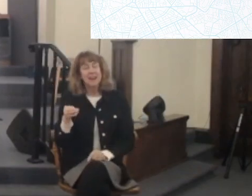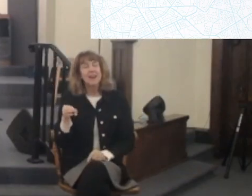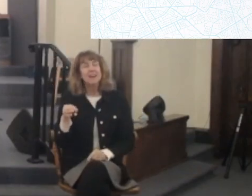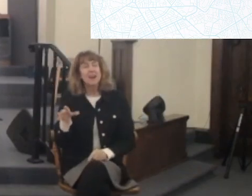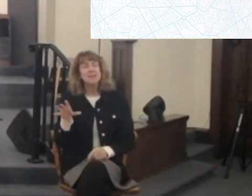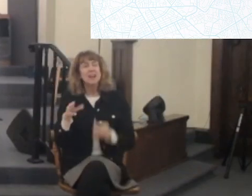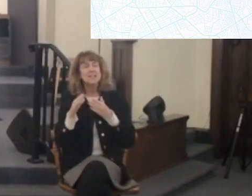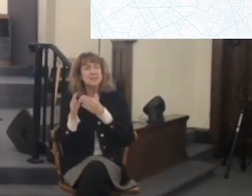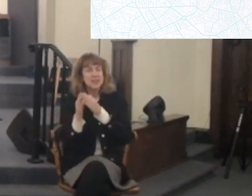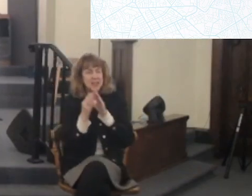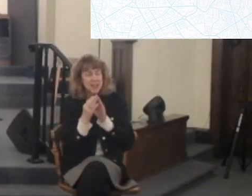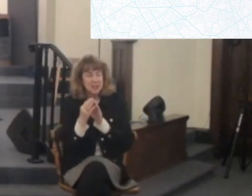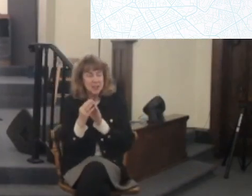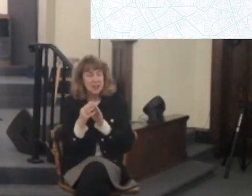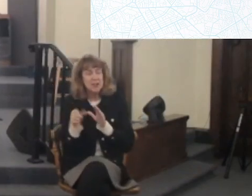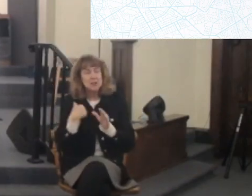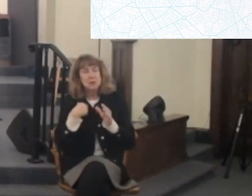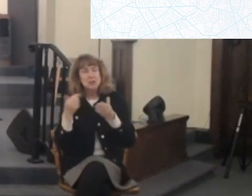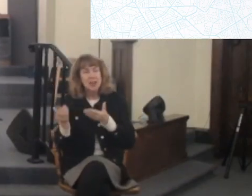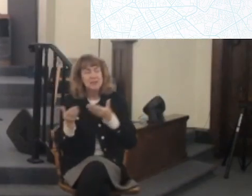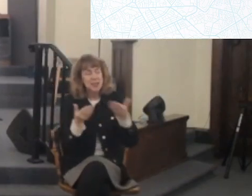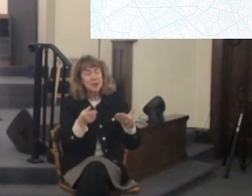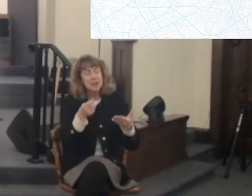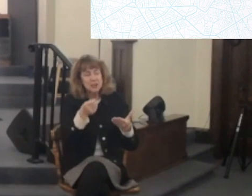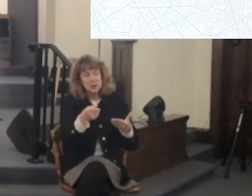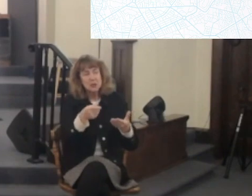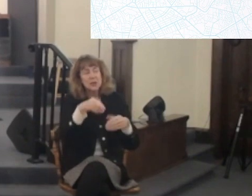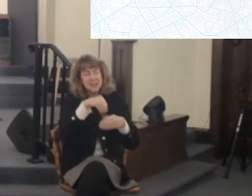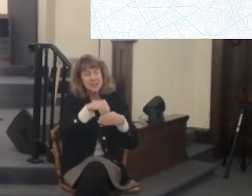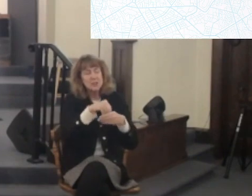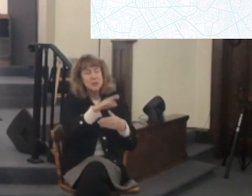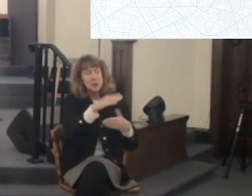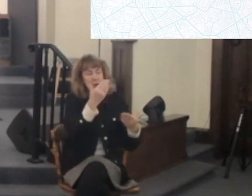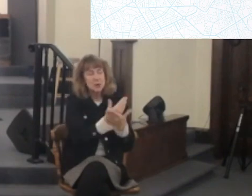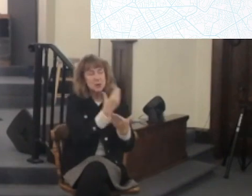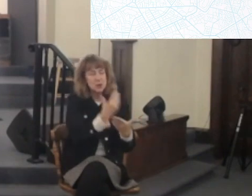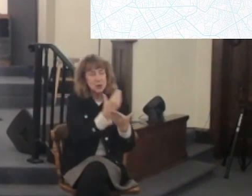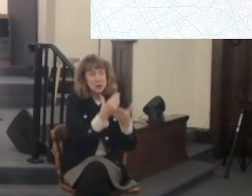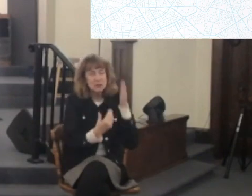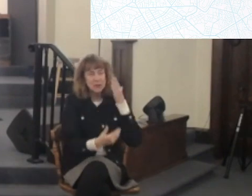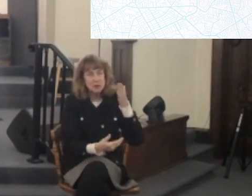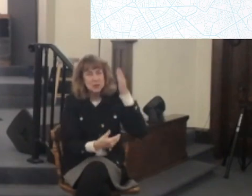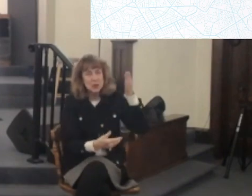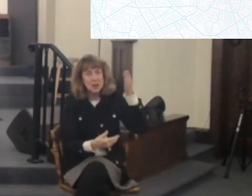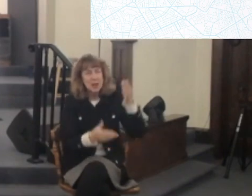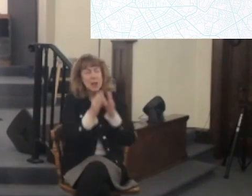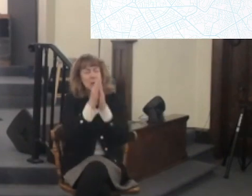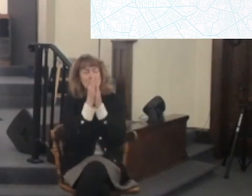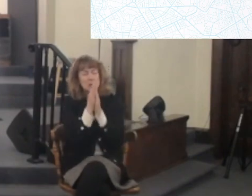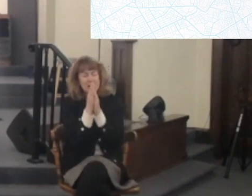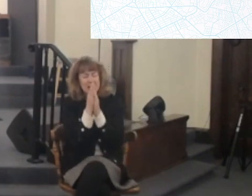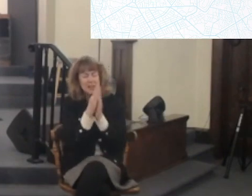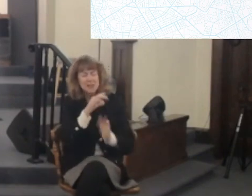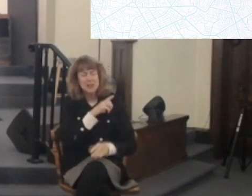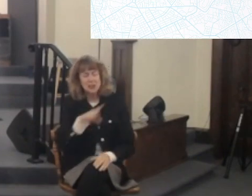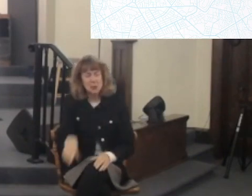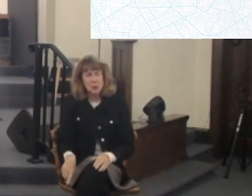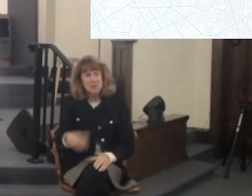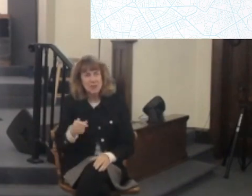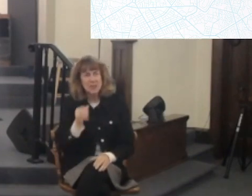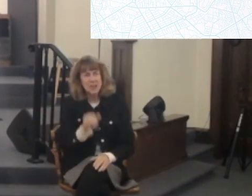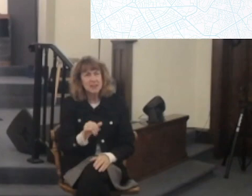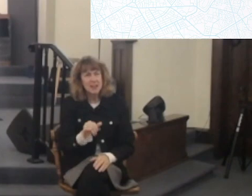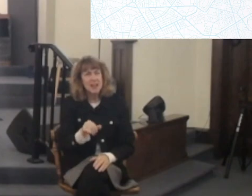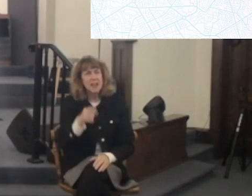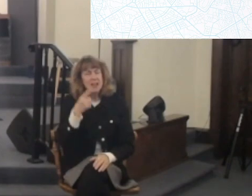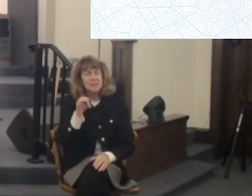prosperity of the city to which I have carried you into exile. Pray to the Lord for it, because